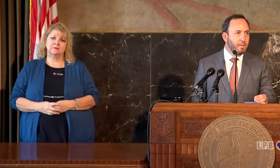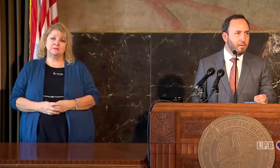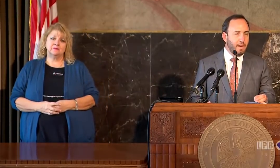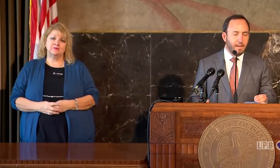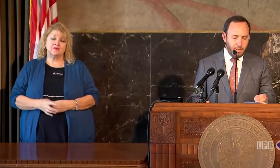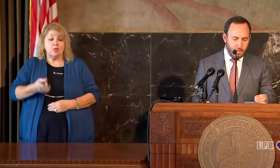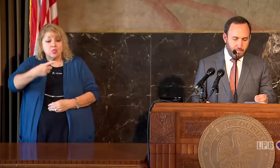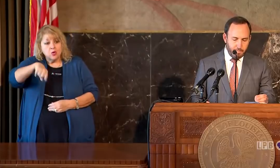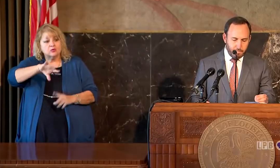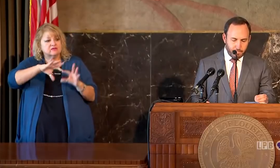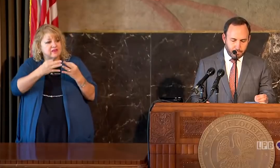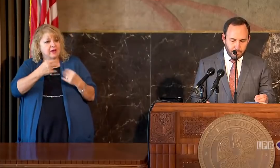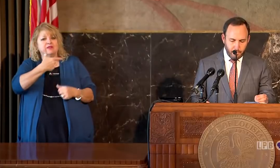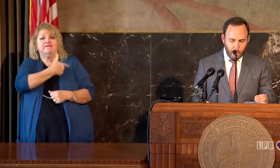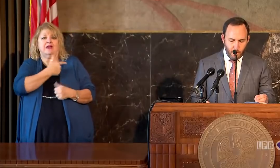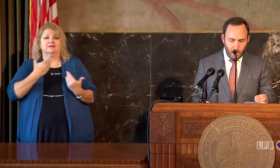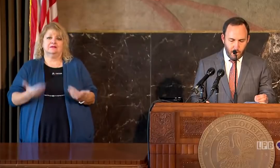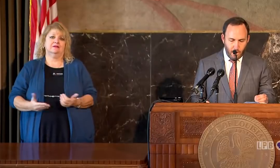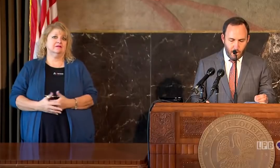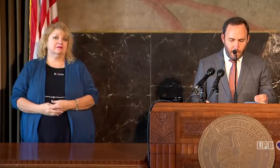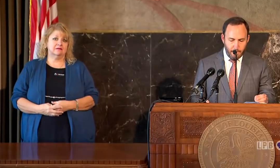you vaccinated.